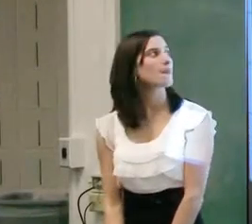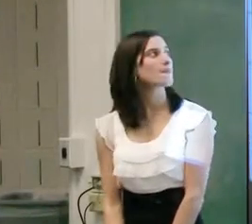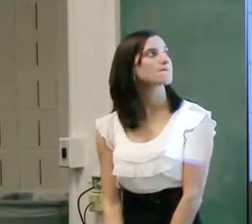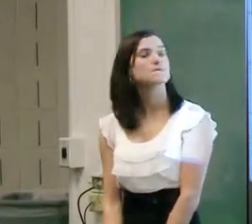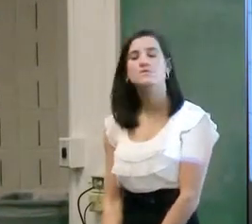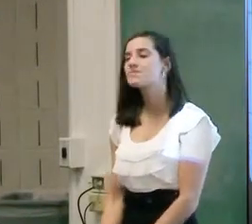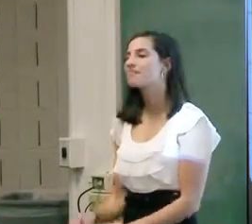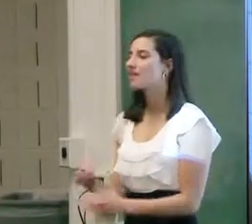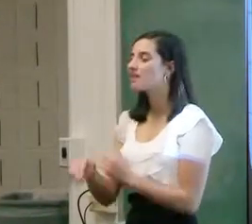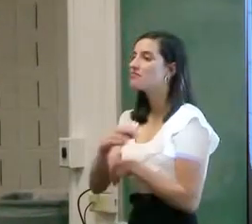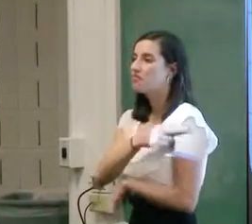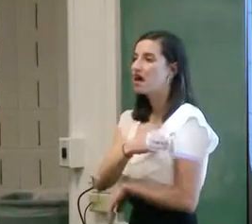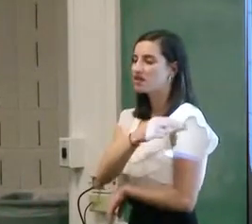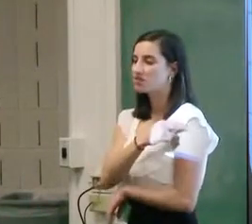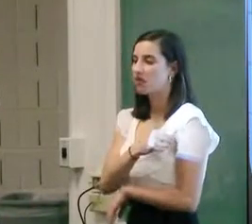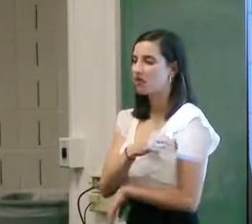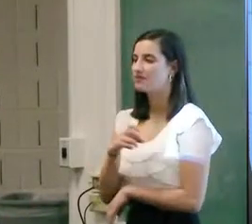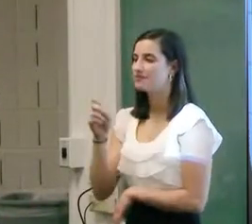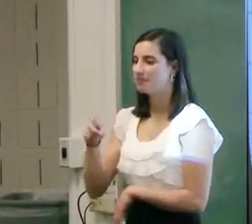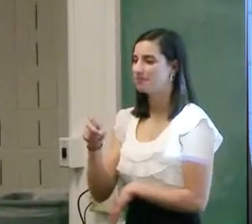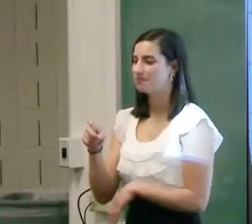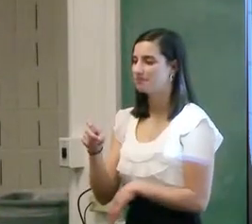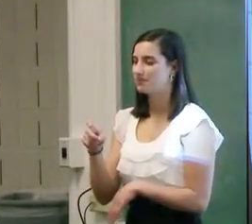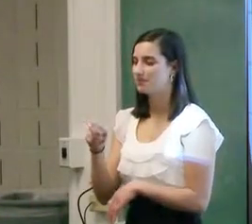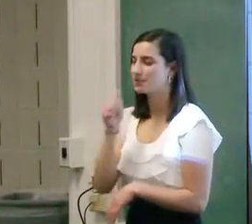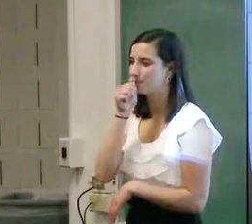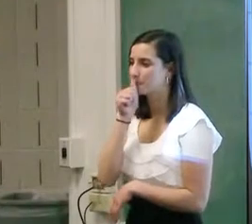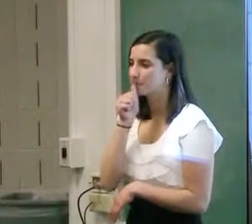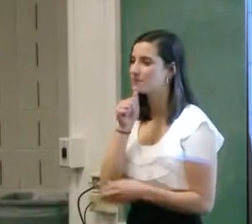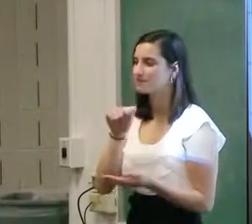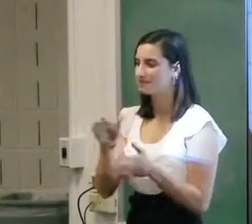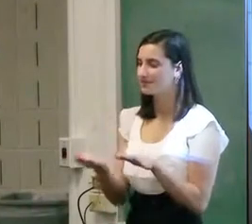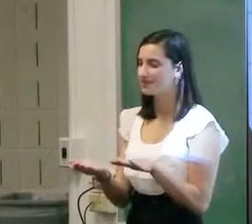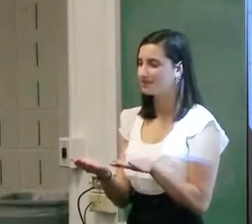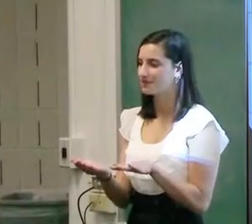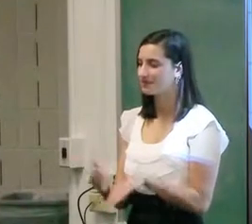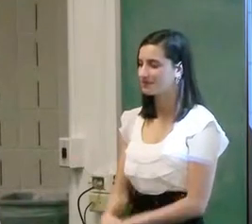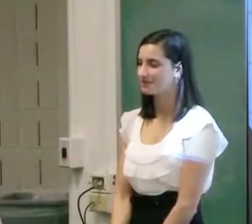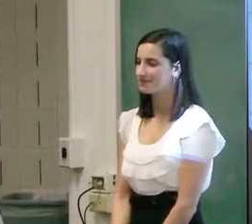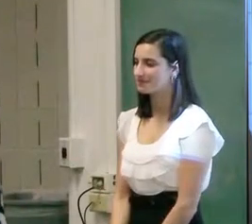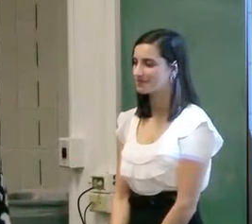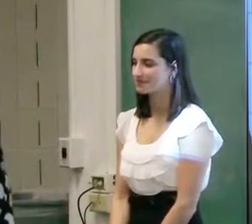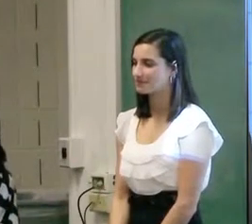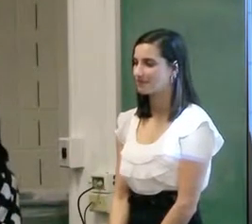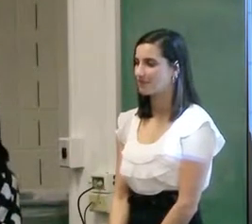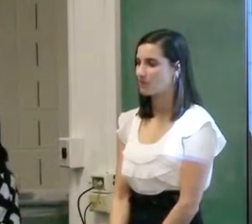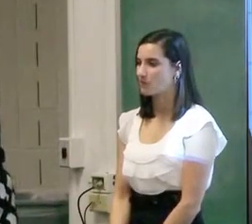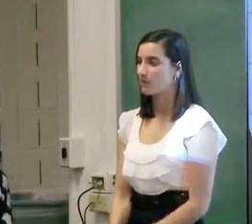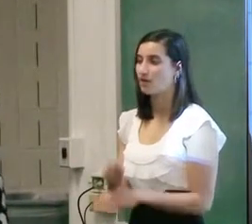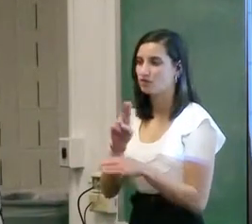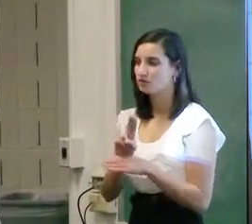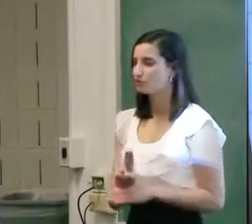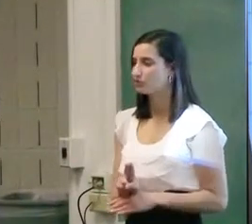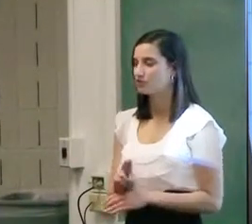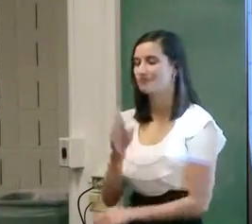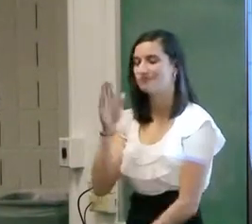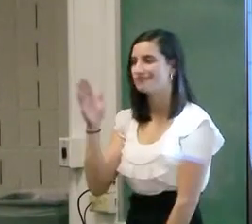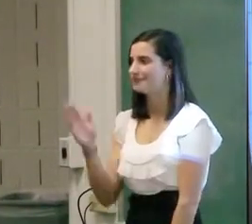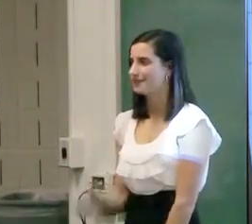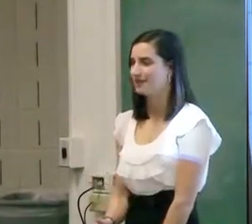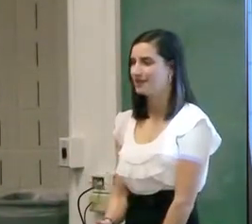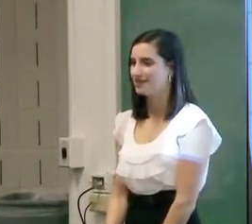Being at the hospital, you have to deal with death. This is something that I'll never get used to.